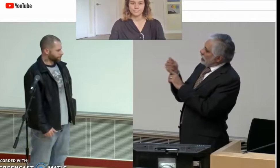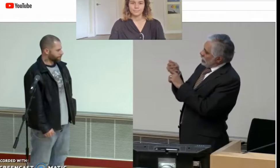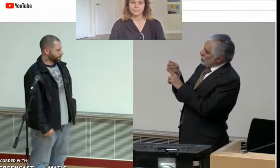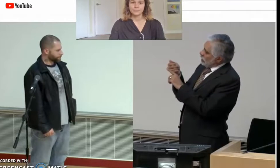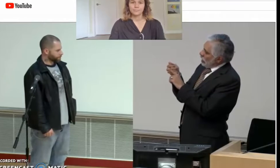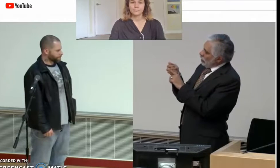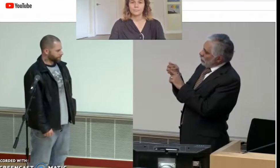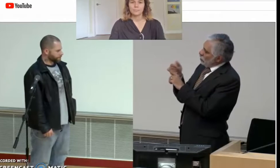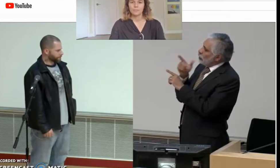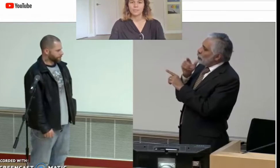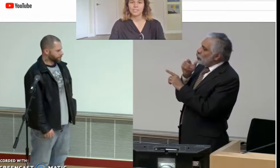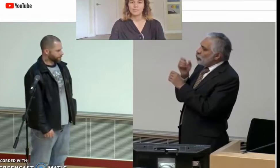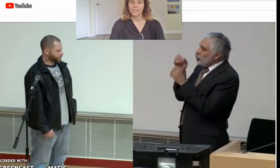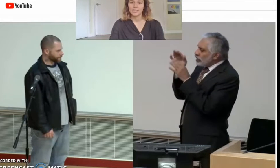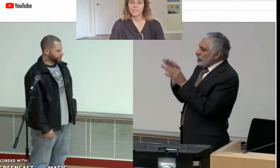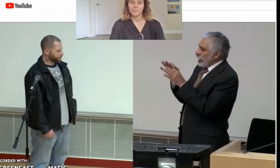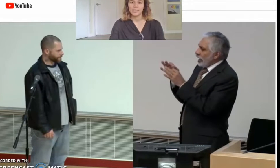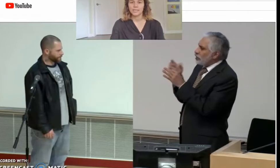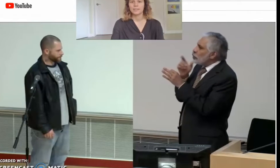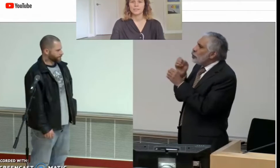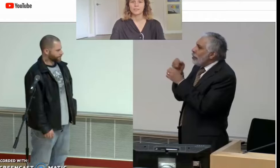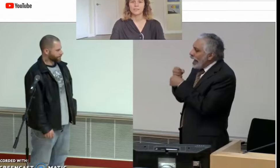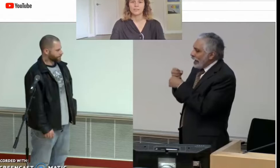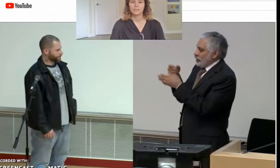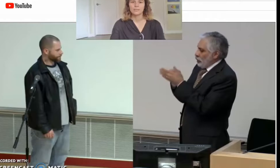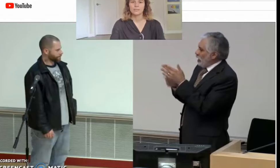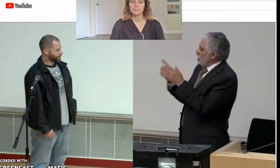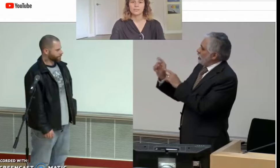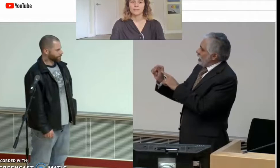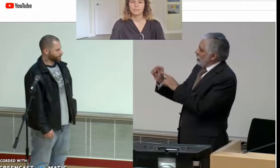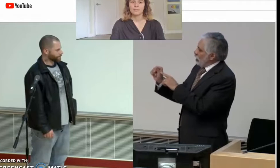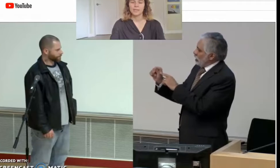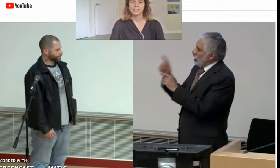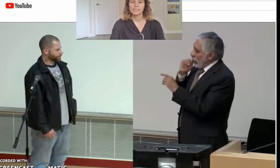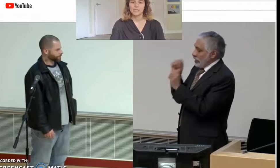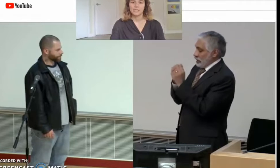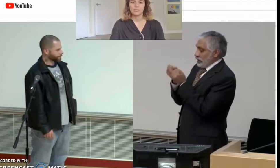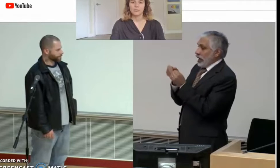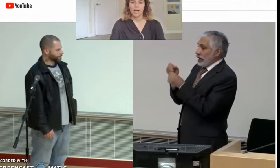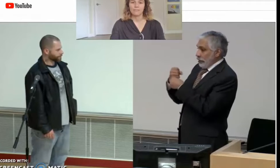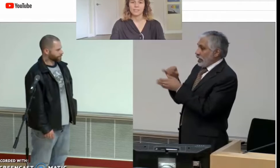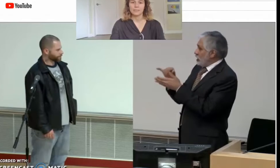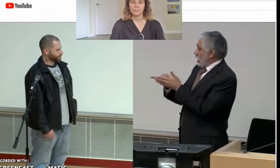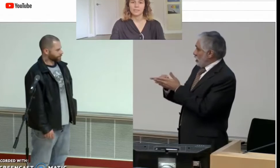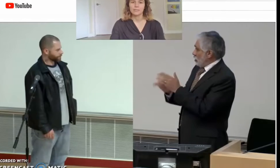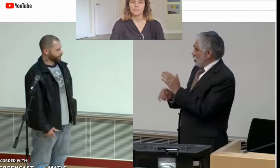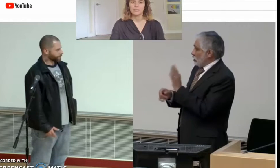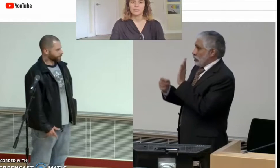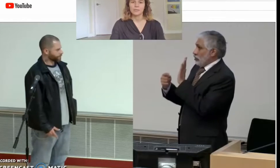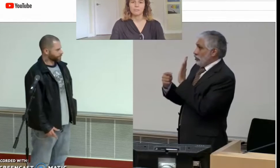Well, let's define disability. What makes somebody have a disability? And